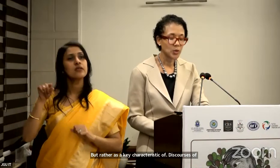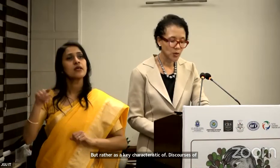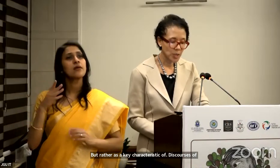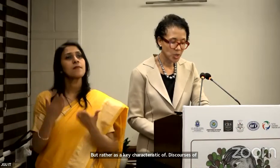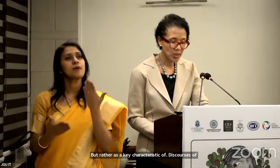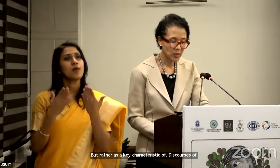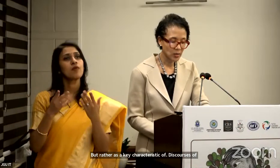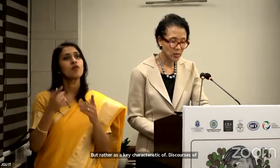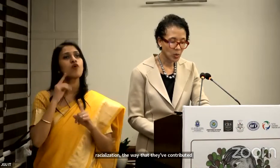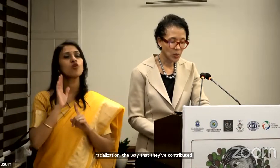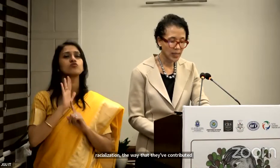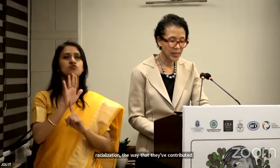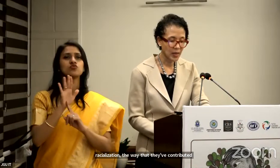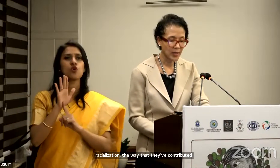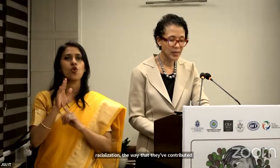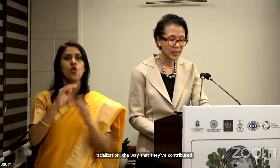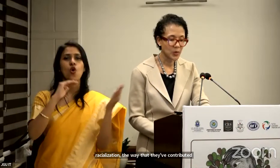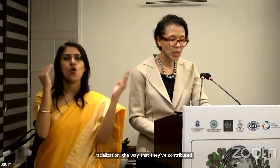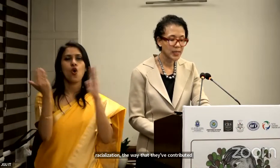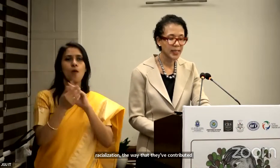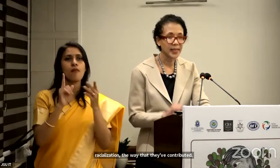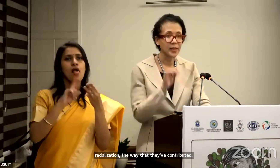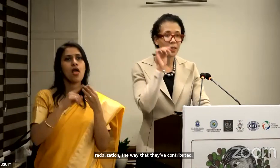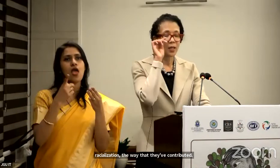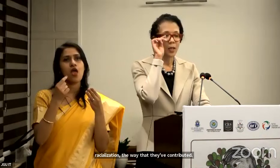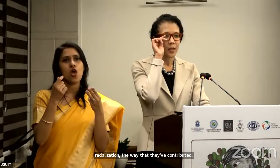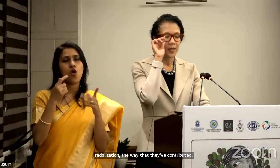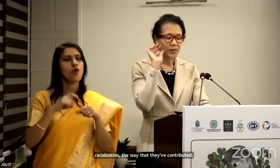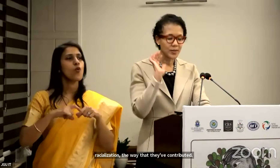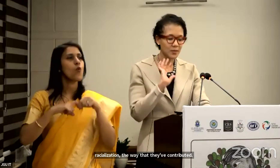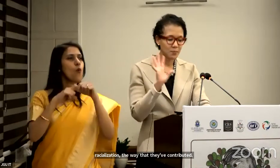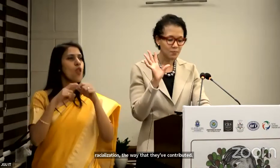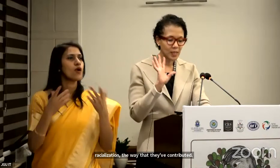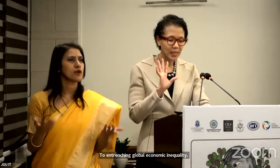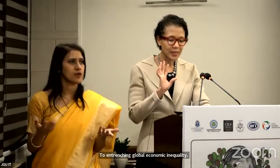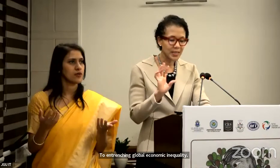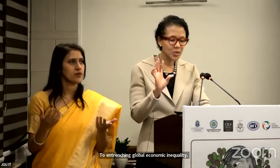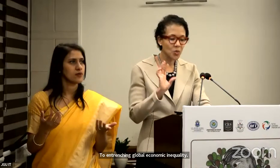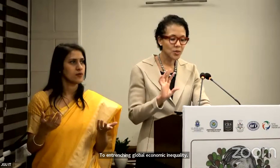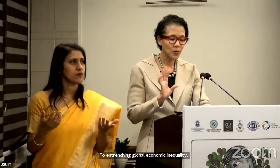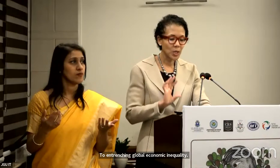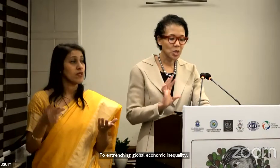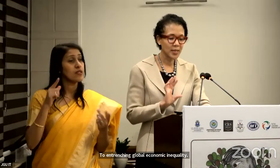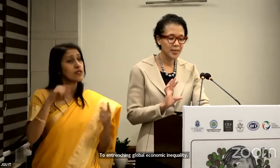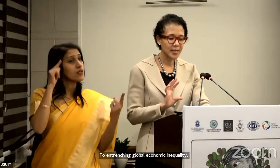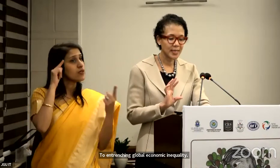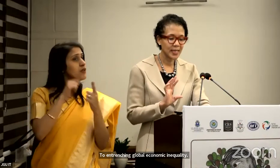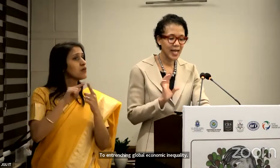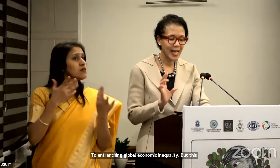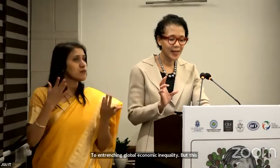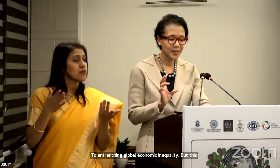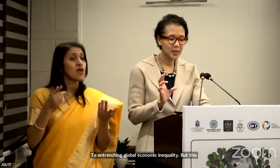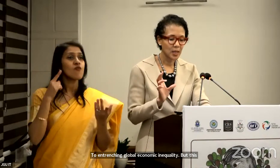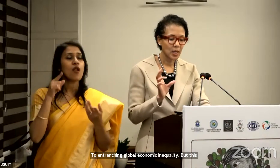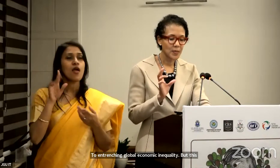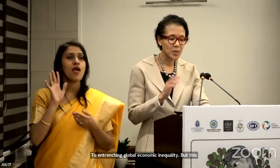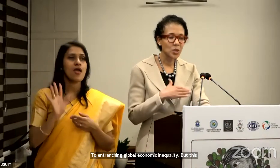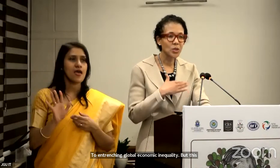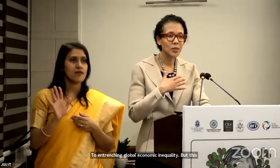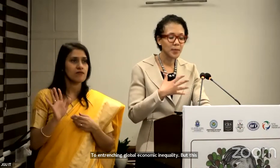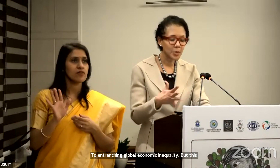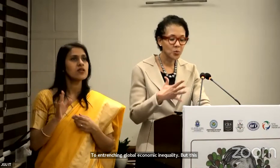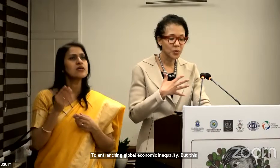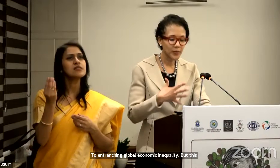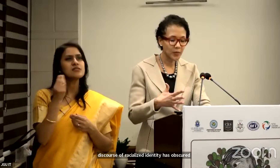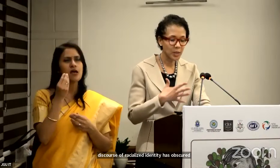to entrenching global economic inequality. But this discourse of racialized identity has